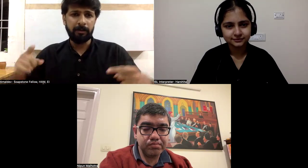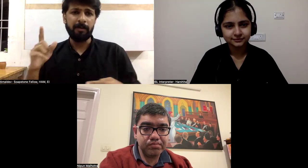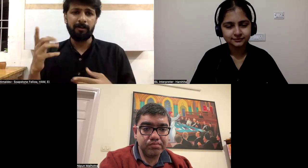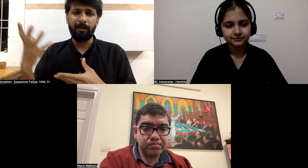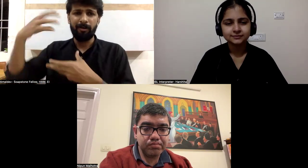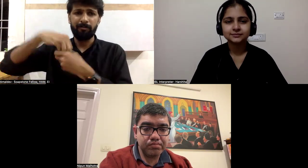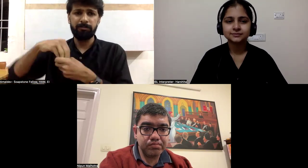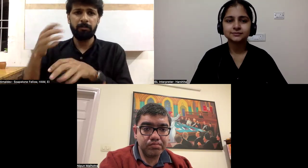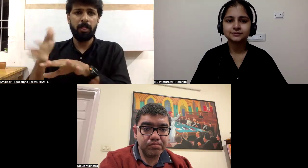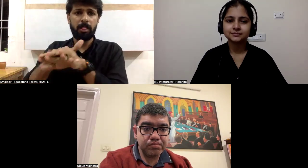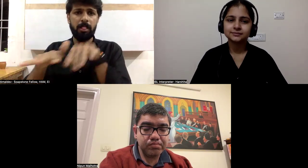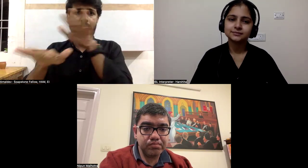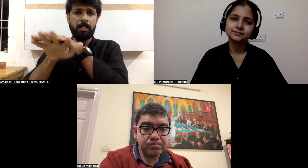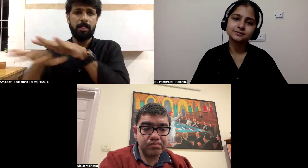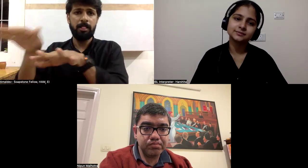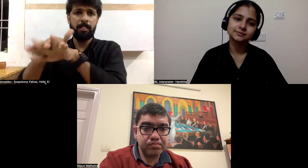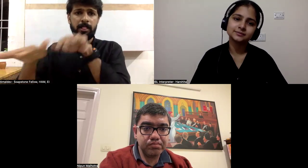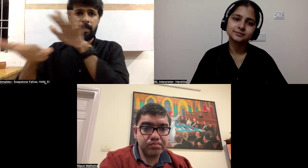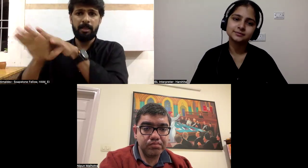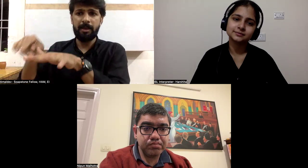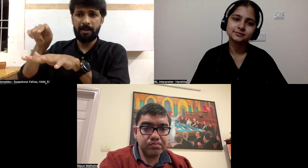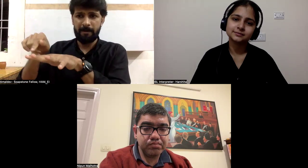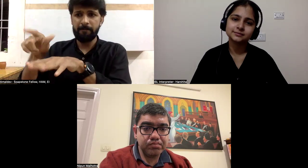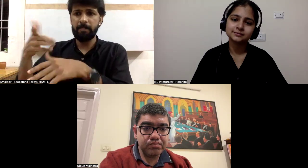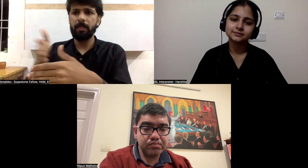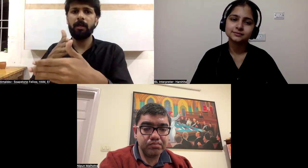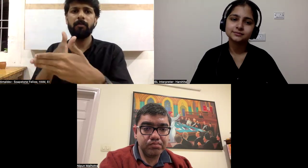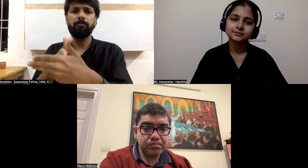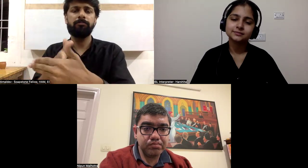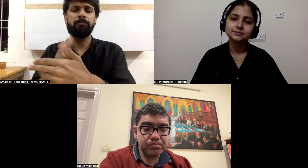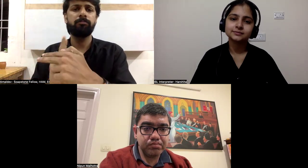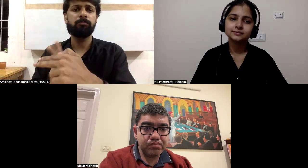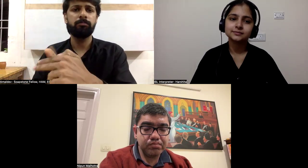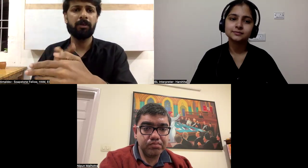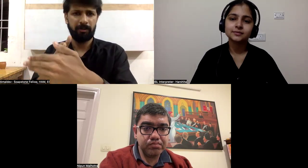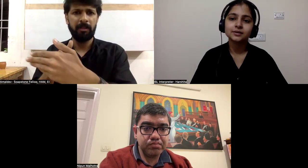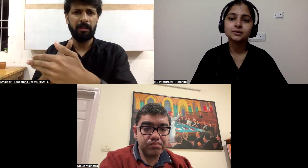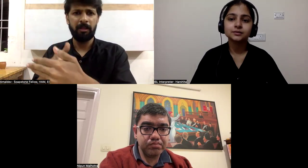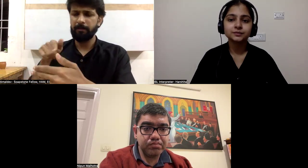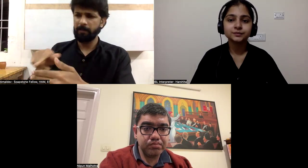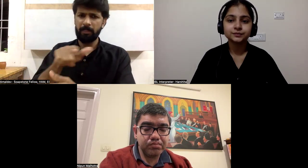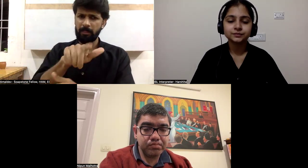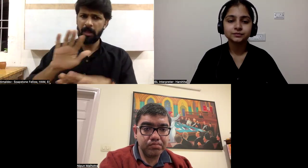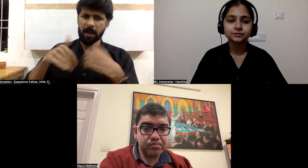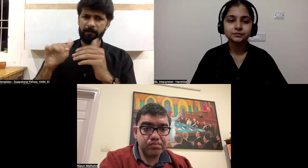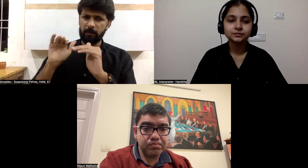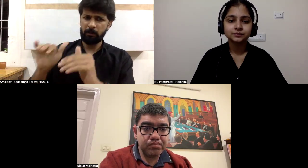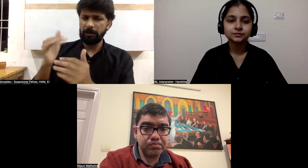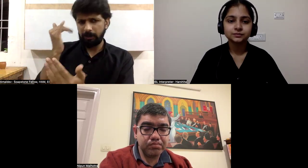a person with disability, be it a wheelchair user or deaf or blind, there's